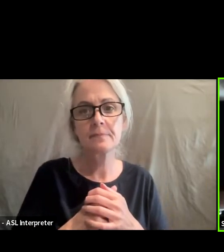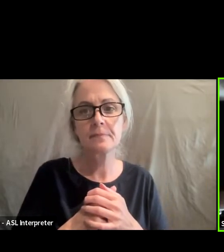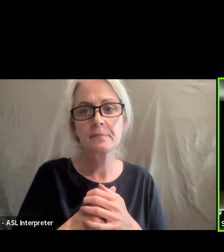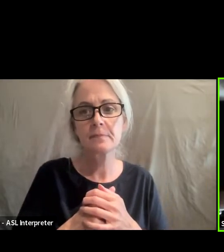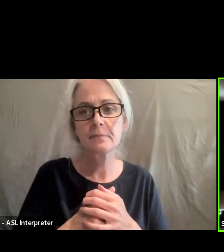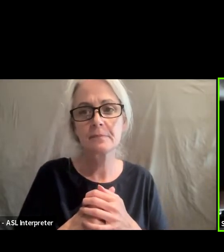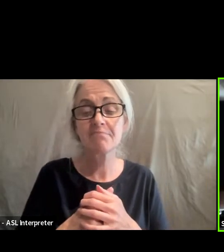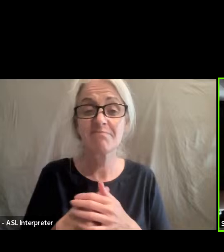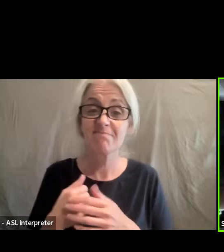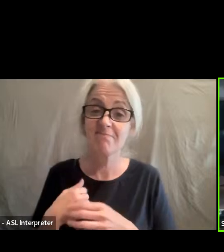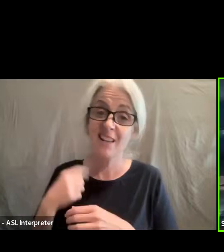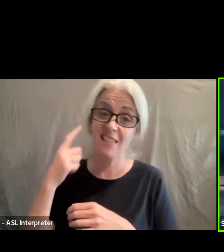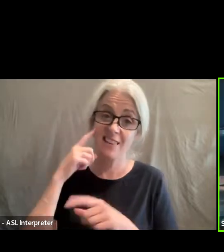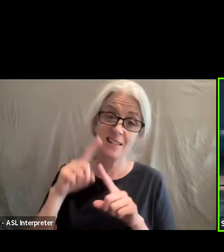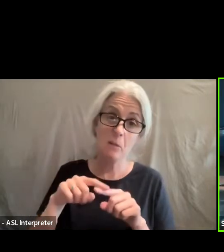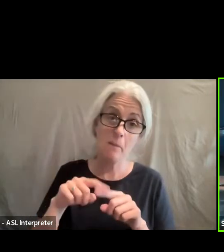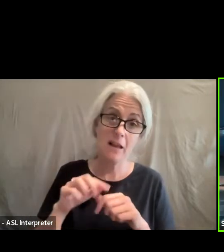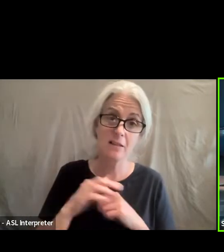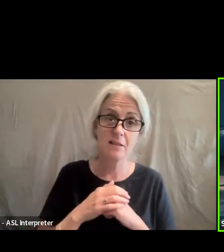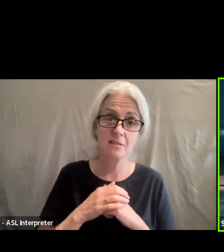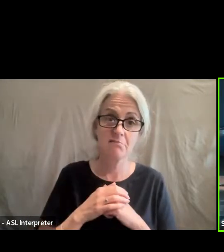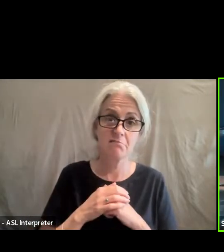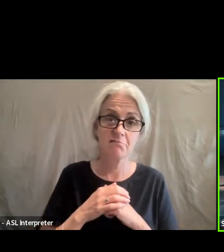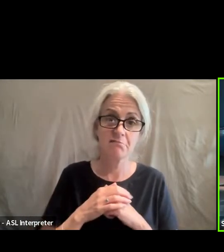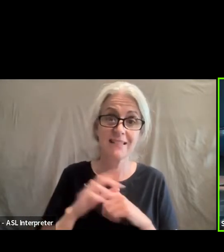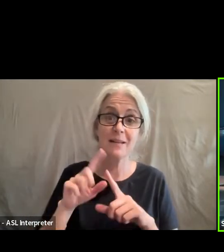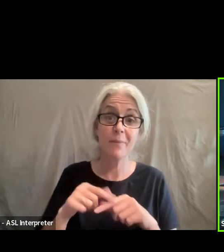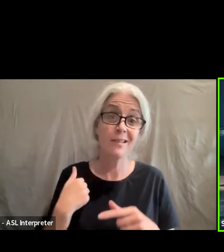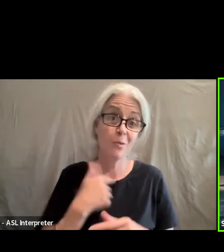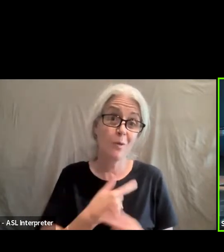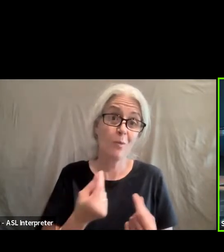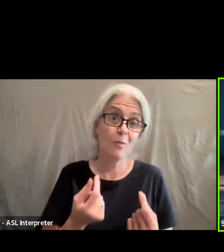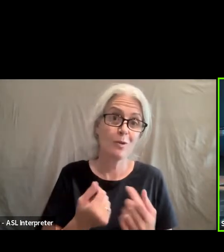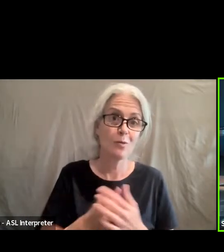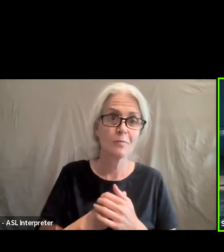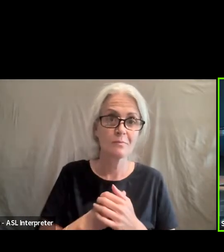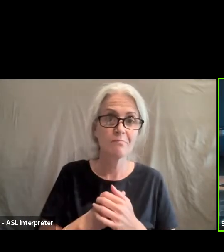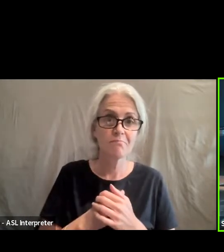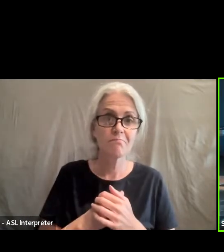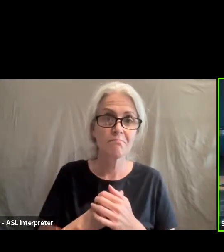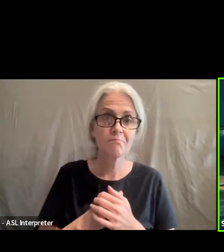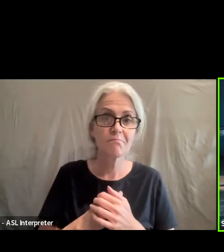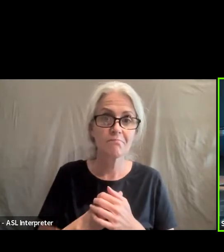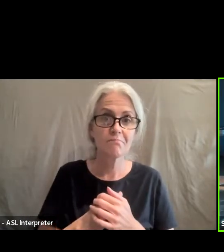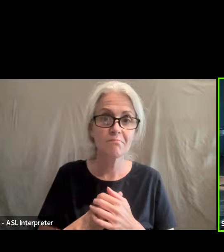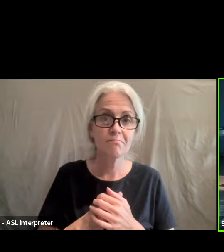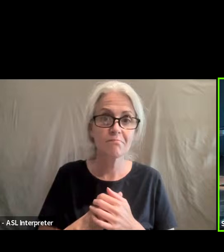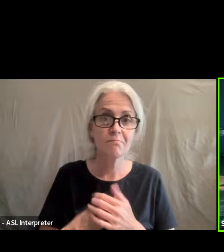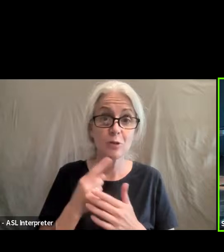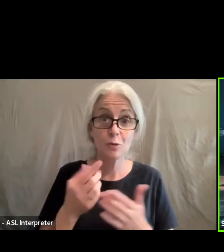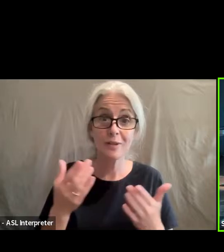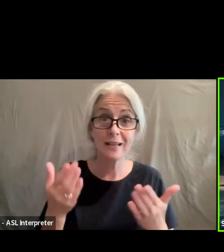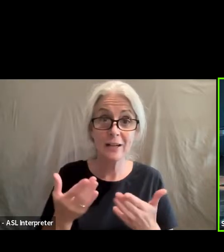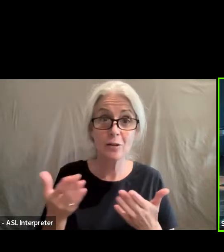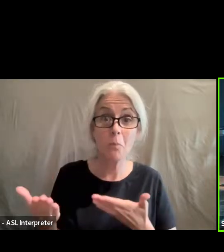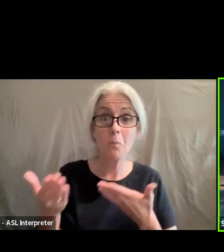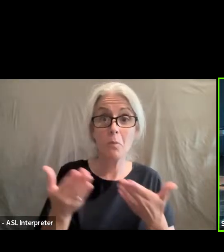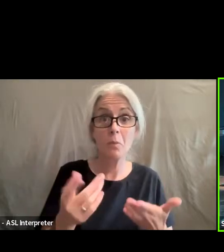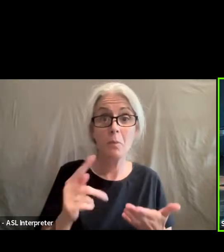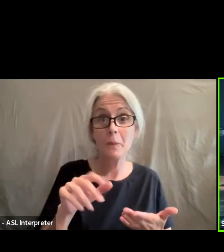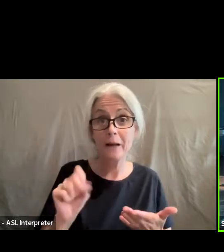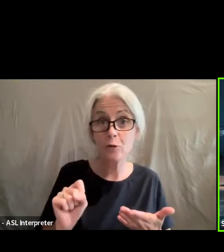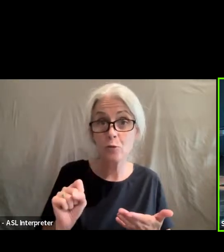I think it depends. I mean, I think it depends on what we do. I think you're just bringing these tools